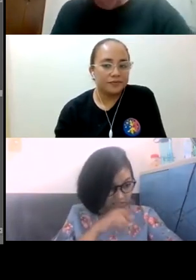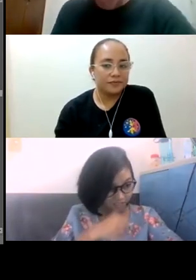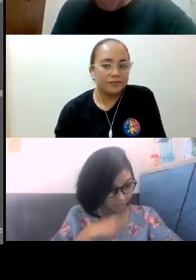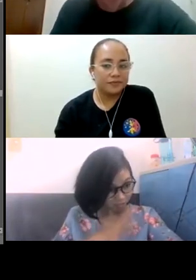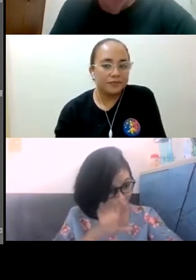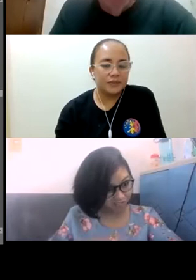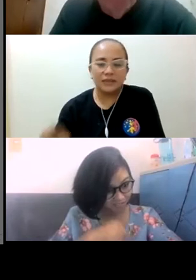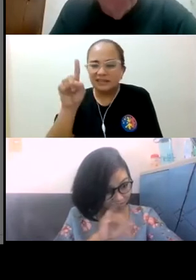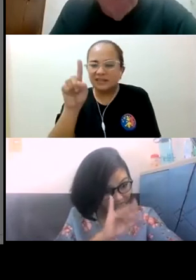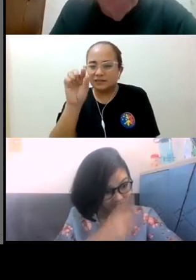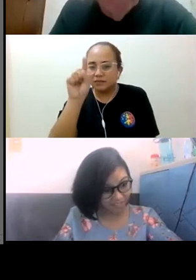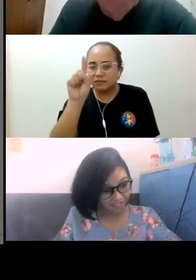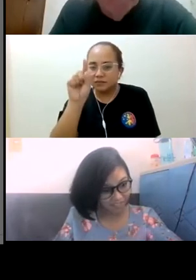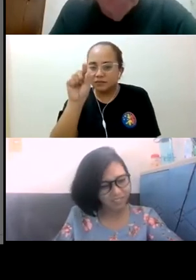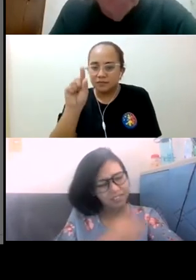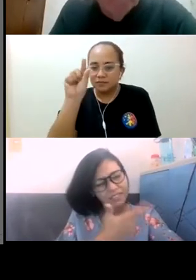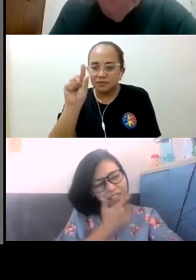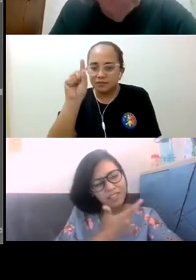Go back up.